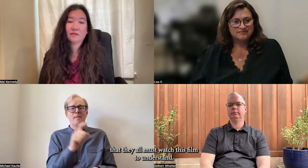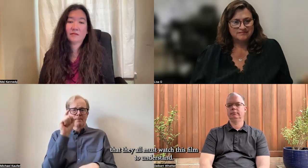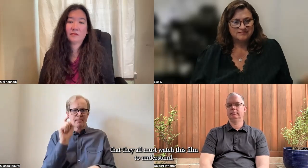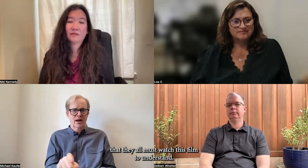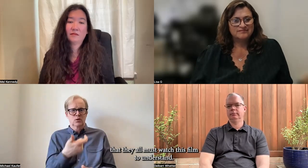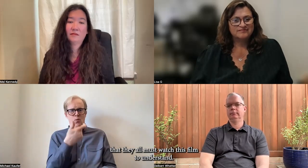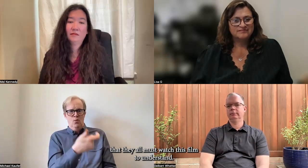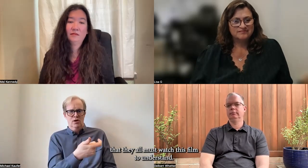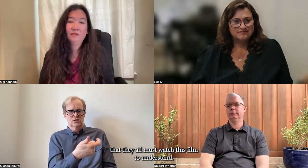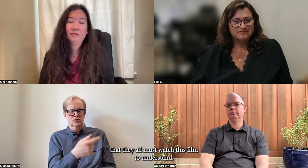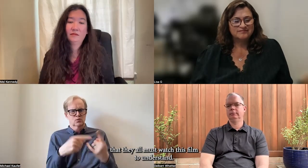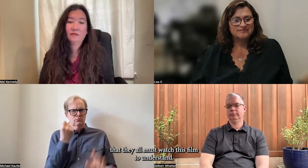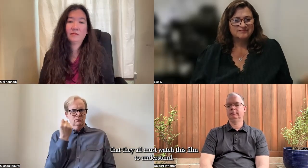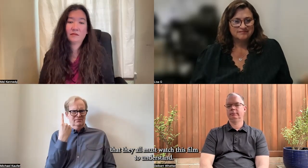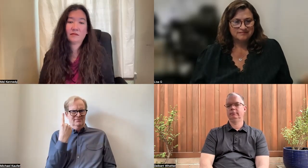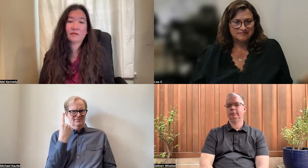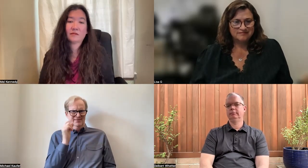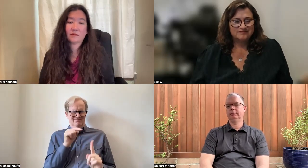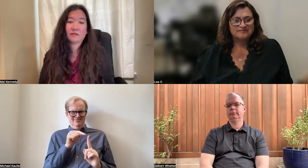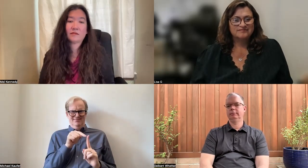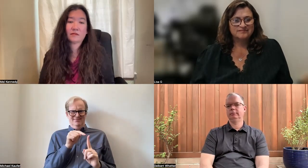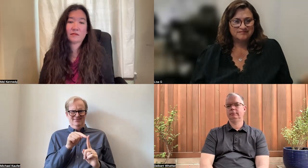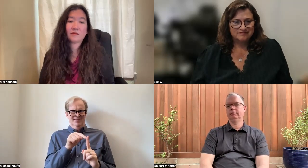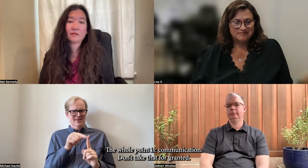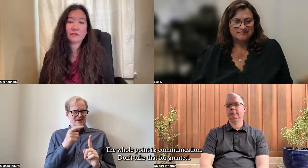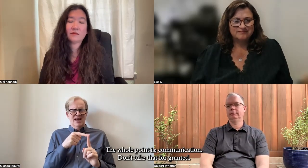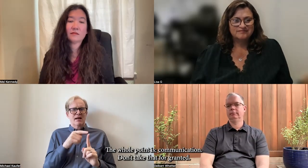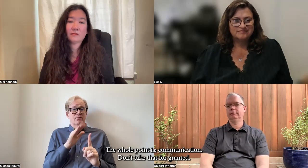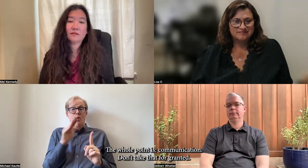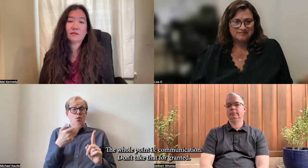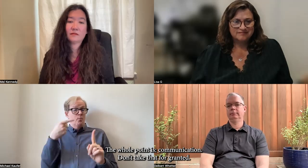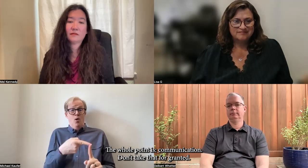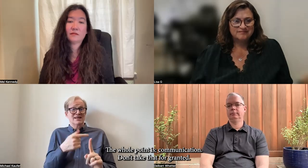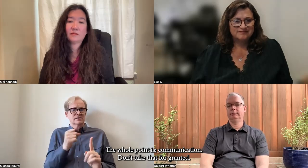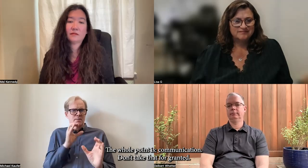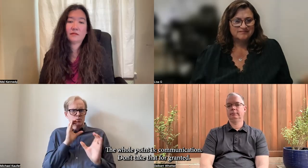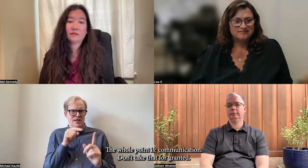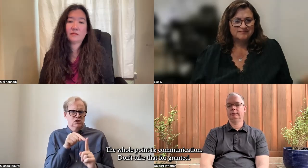that they all must watch this film to understand. The whole point is communication.